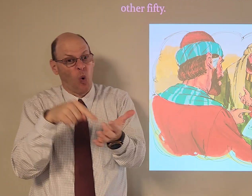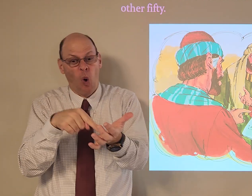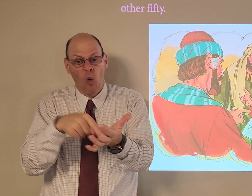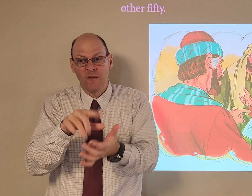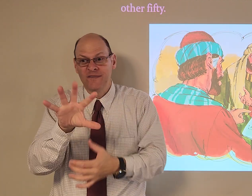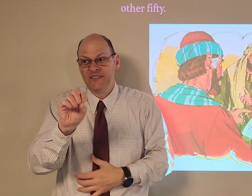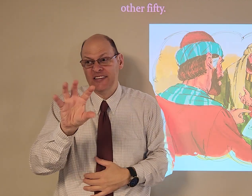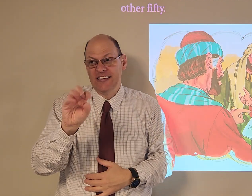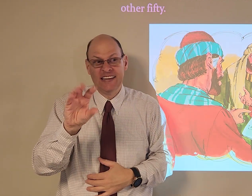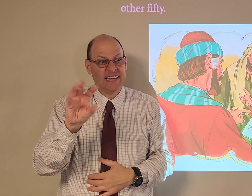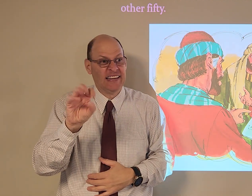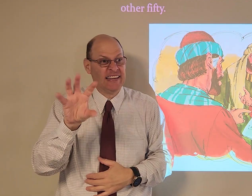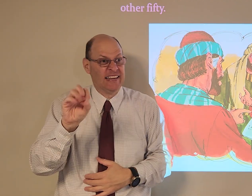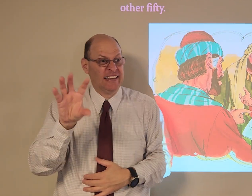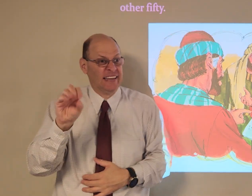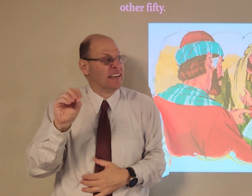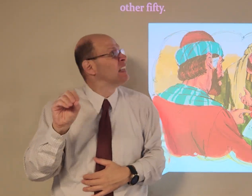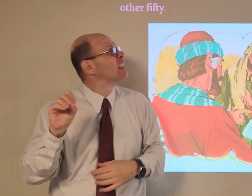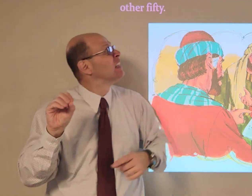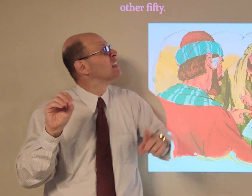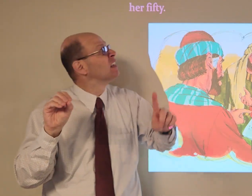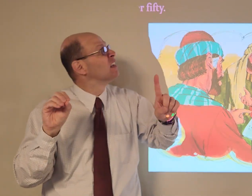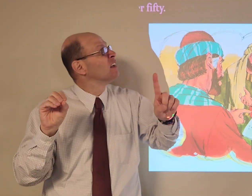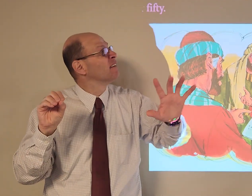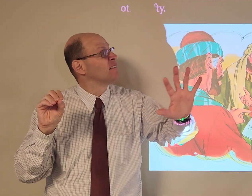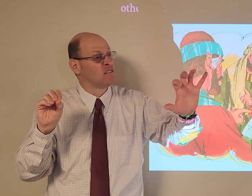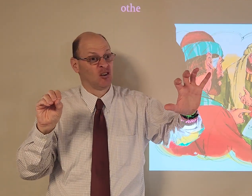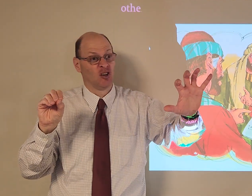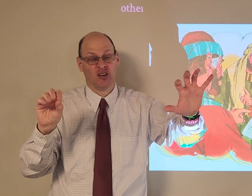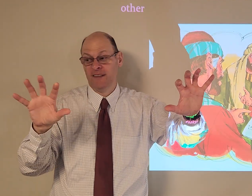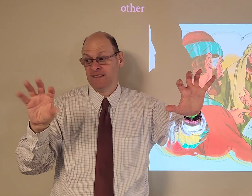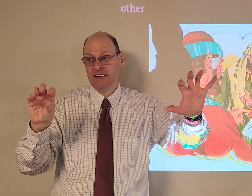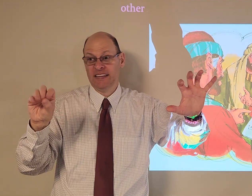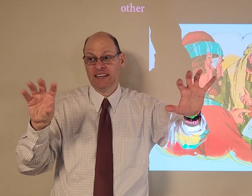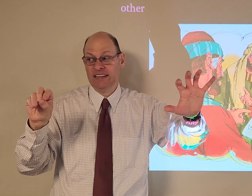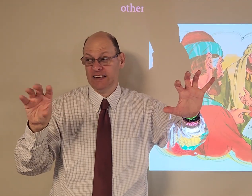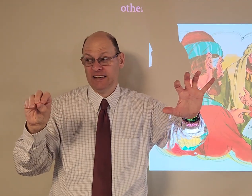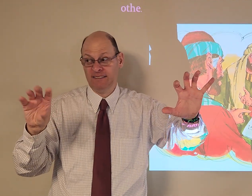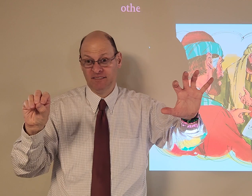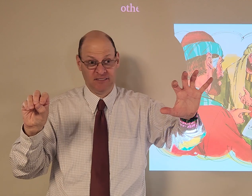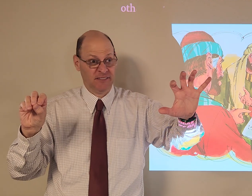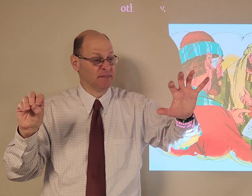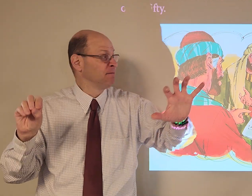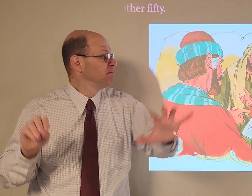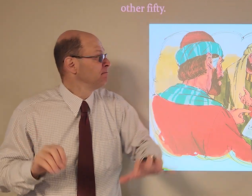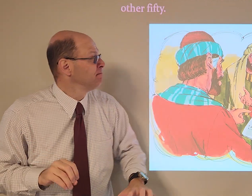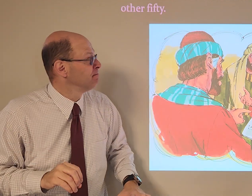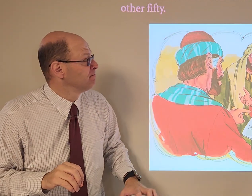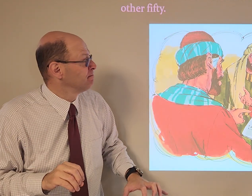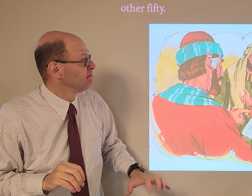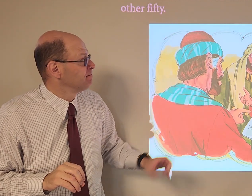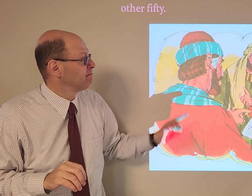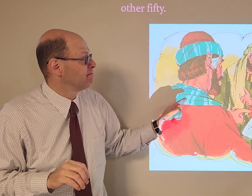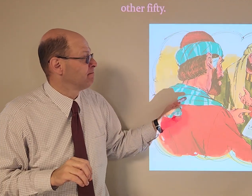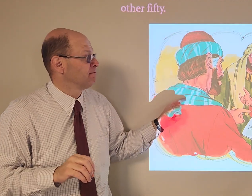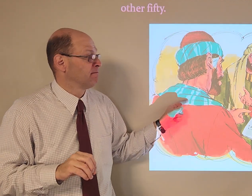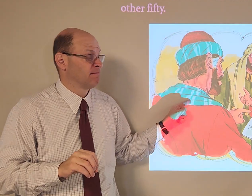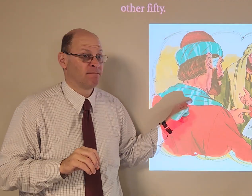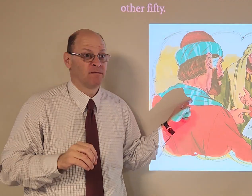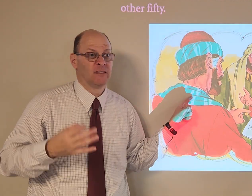50. Big difference. 500 and 50. 450 difference.